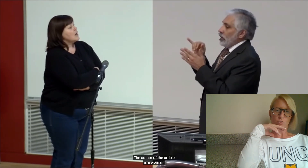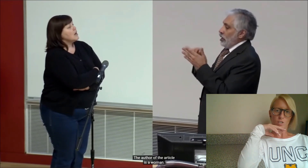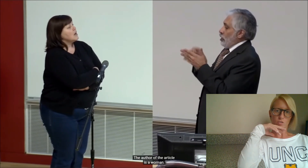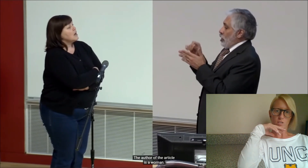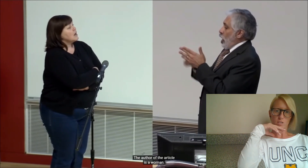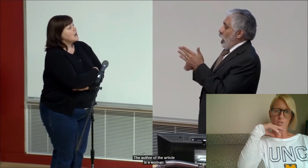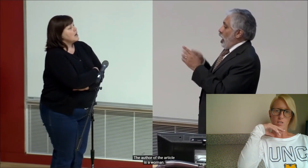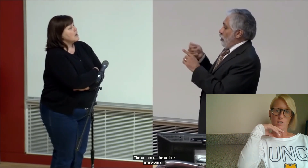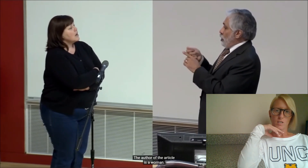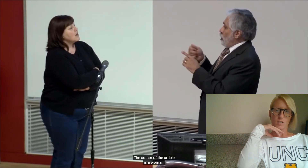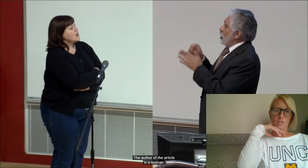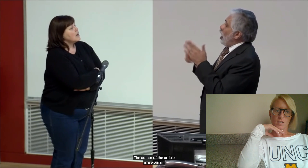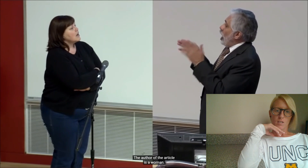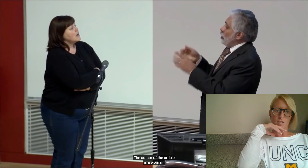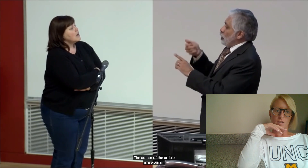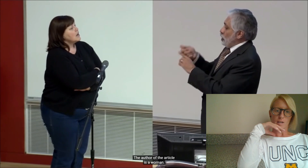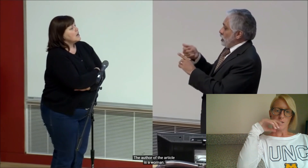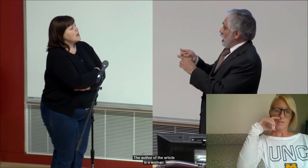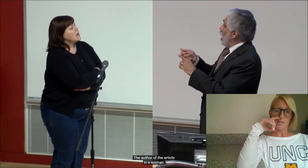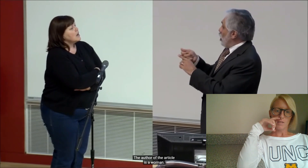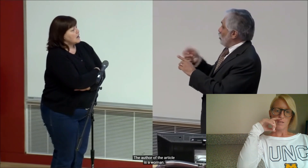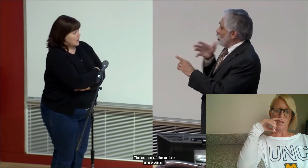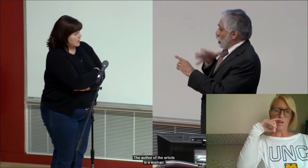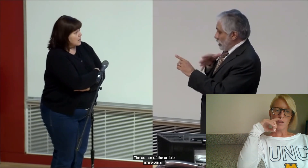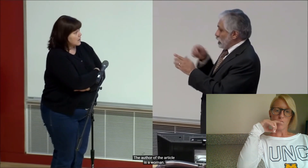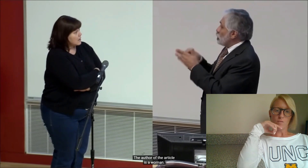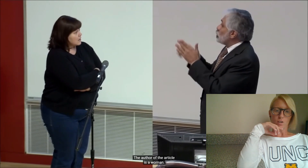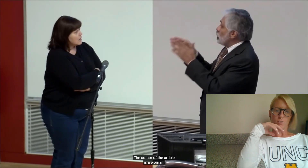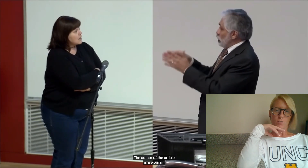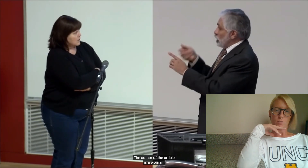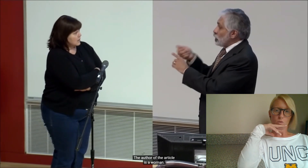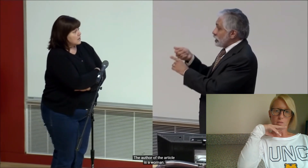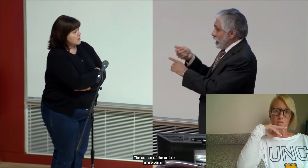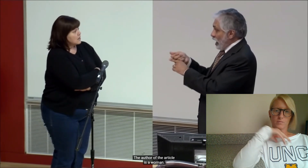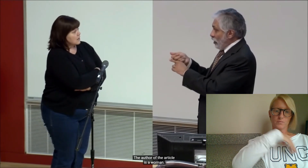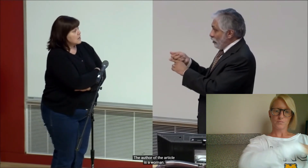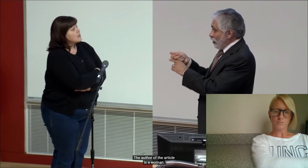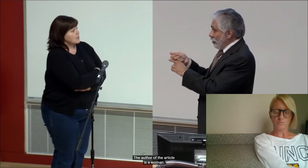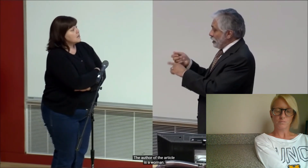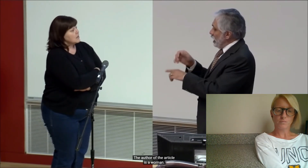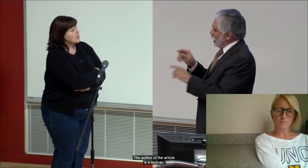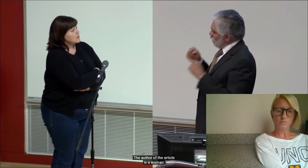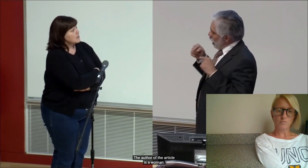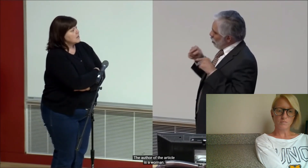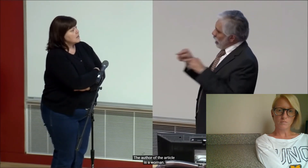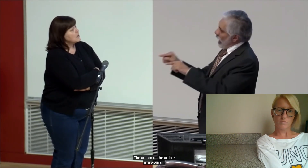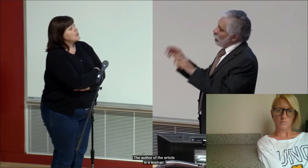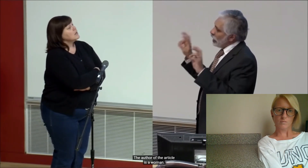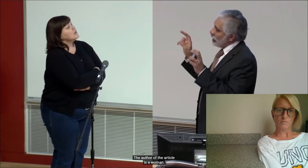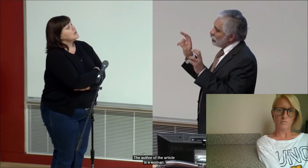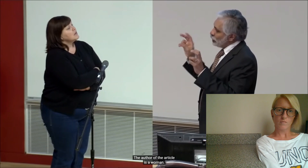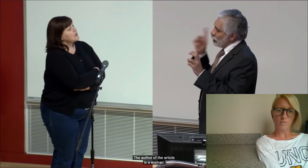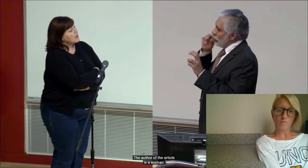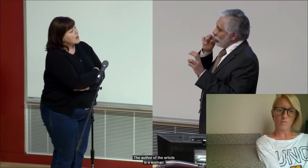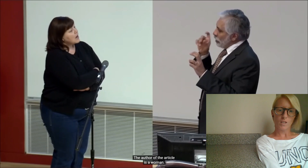reconstruction. reconstructions. That The author of the author article of the article is a woman.